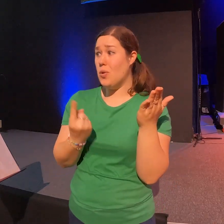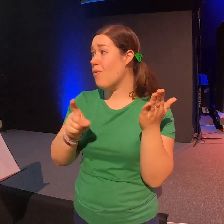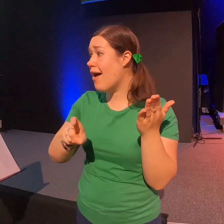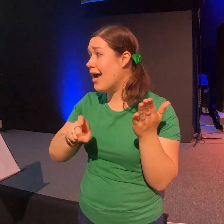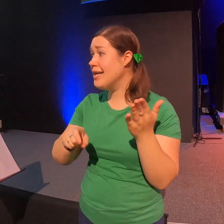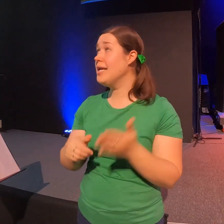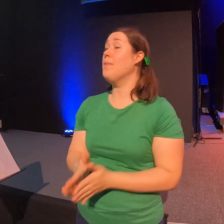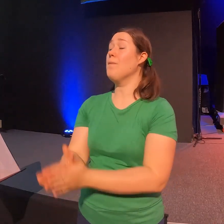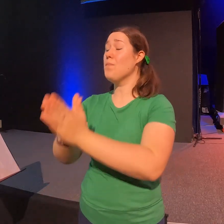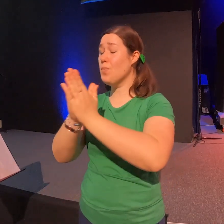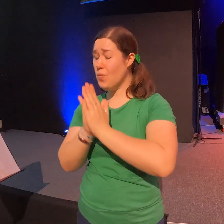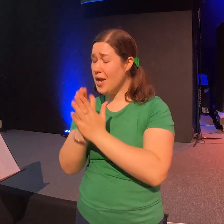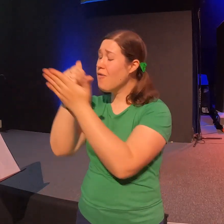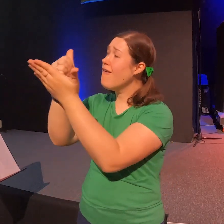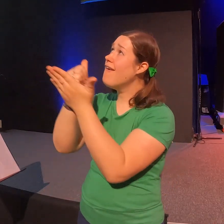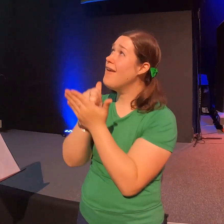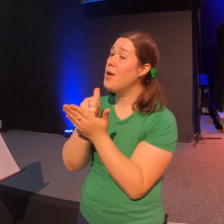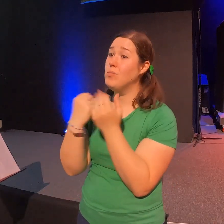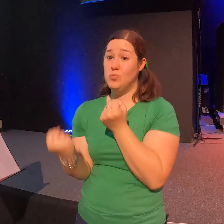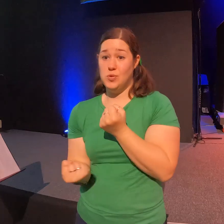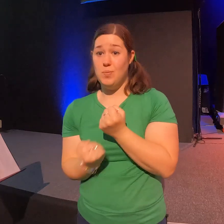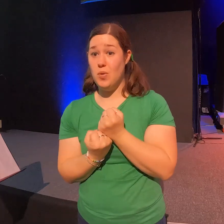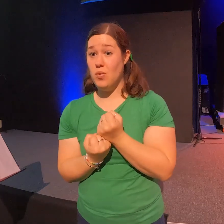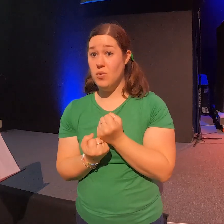I need help. Am I the only one in here?